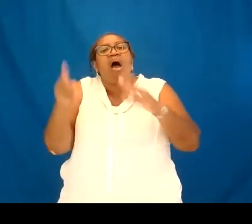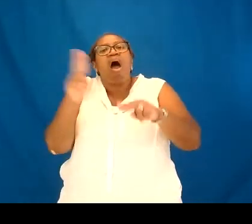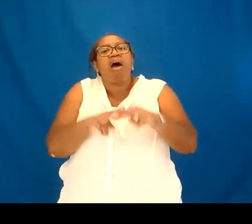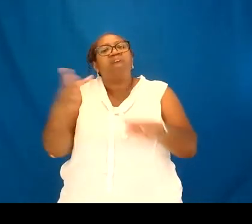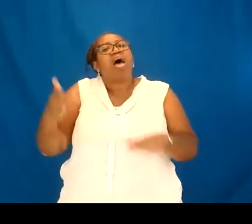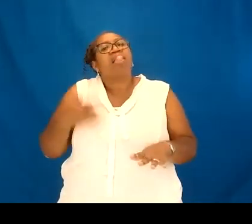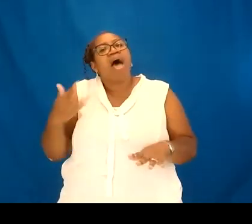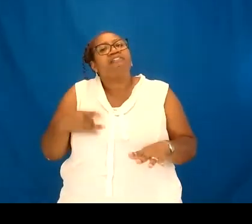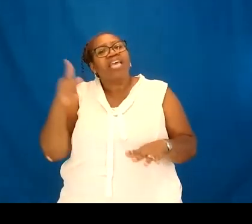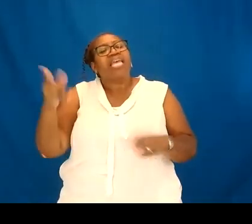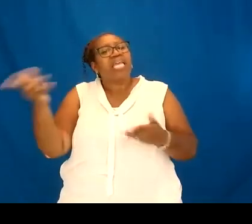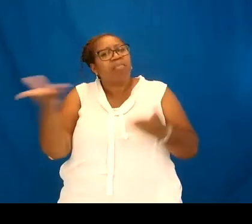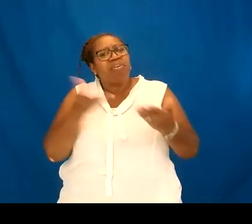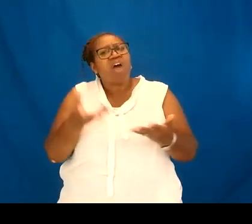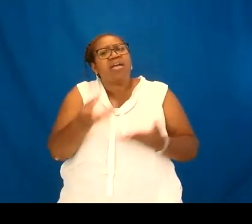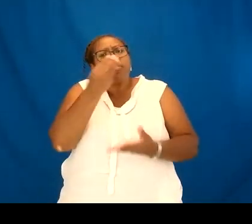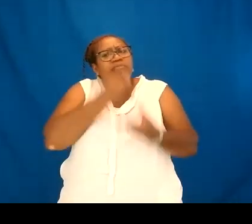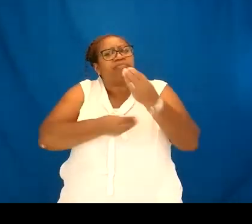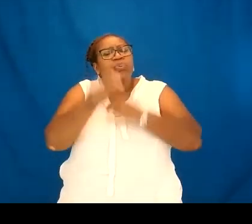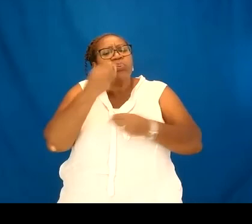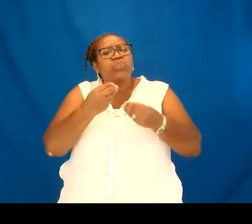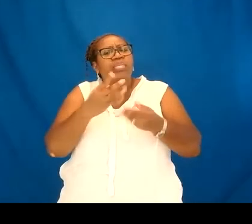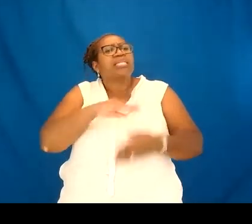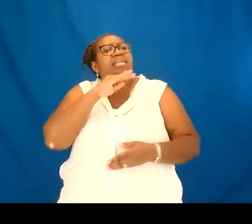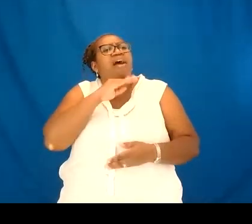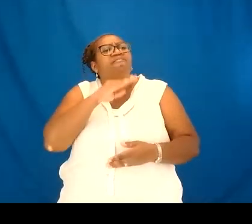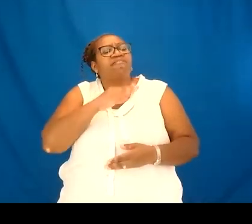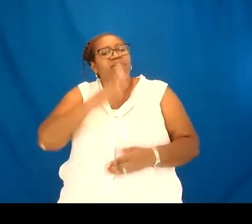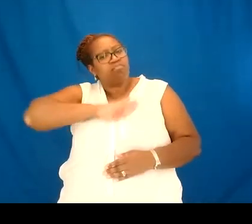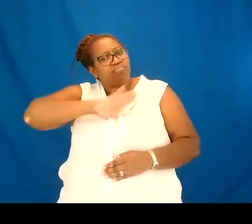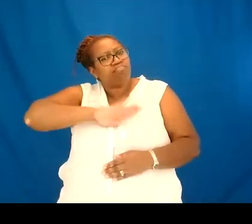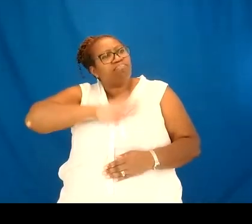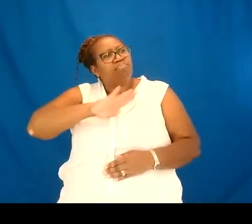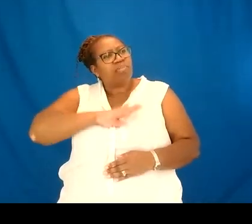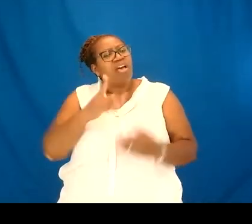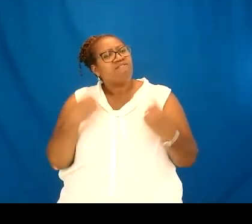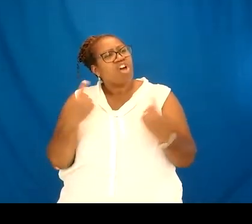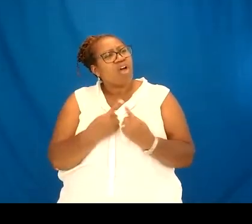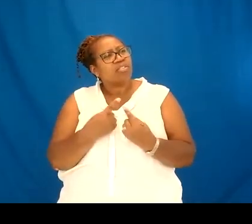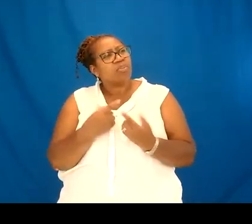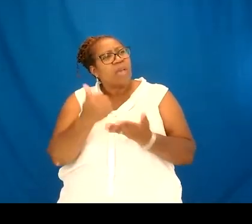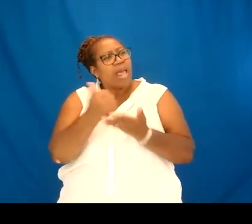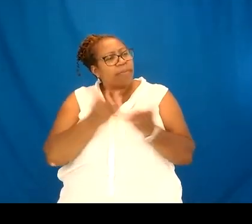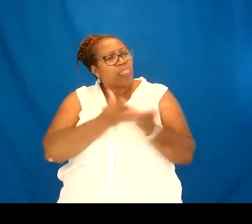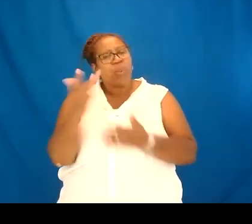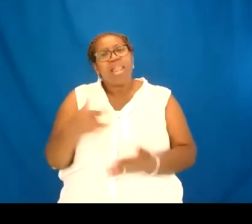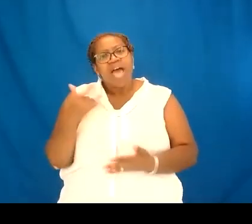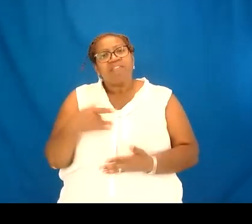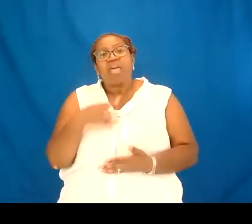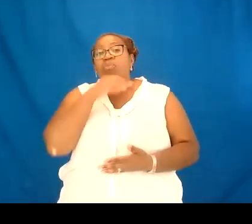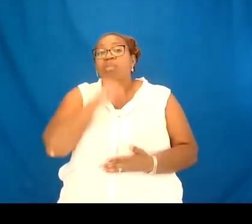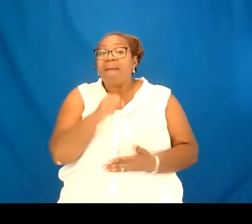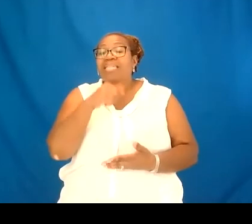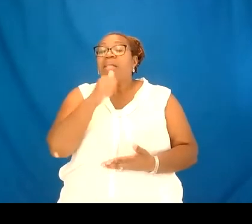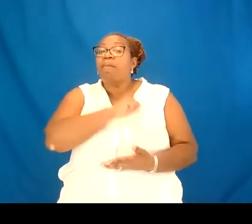nourishment for this challenging journey of life. Nothing else can satisfy us. There was a man in the Bible called Job. He